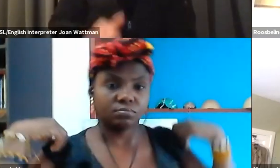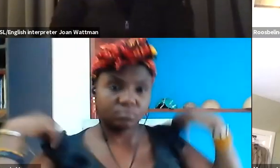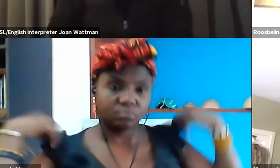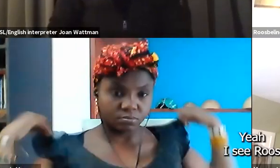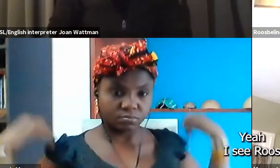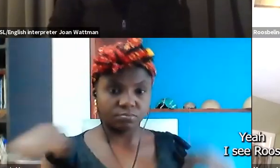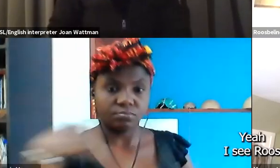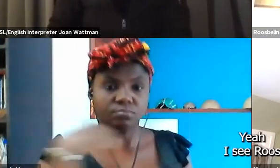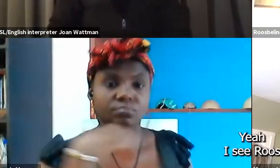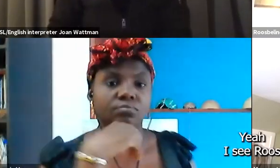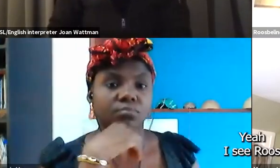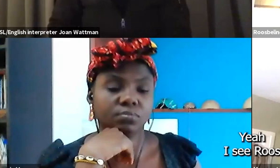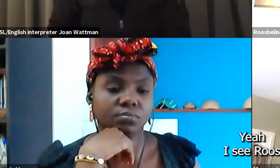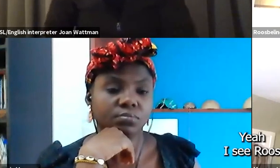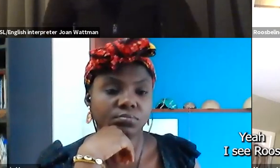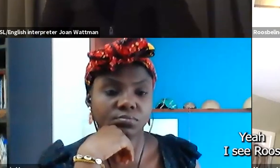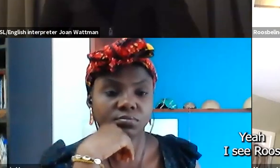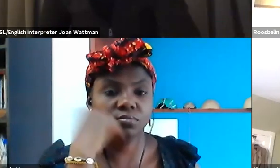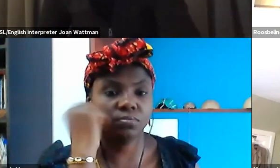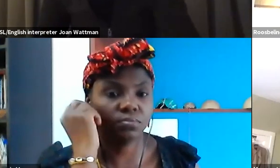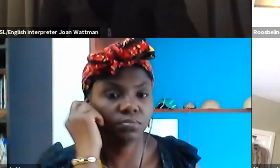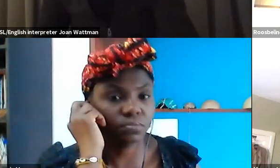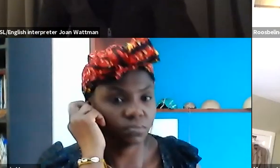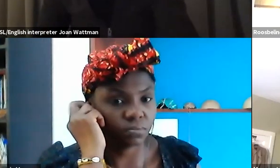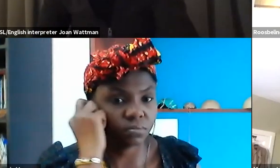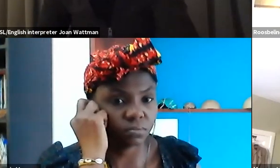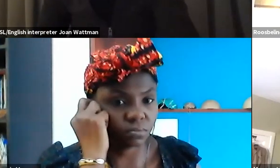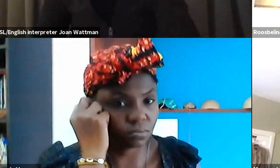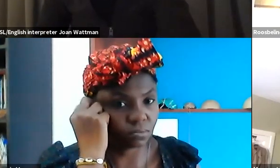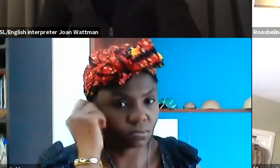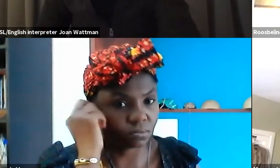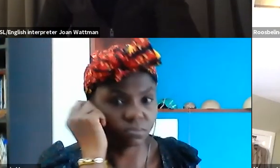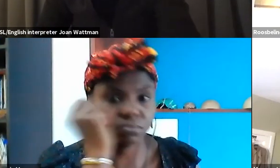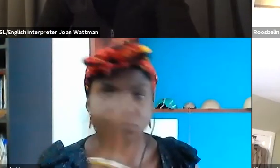role. Yeah, I see Rose.